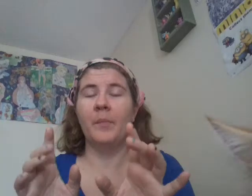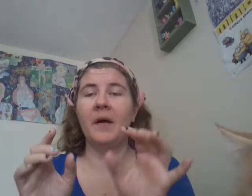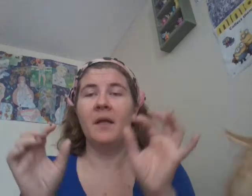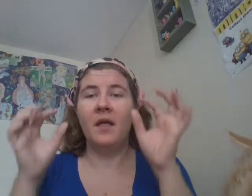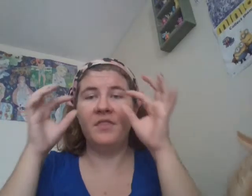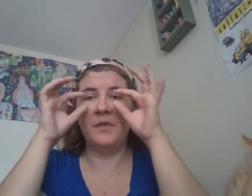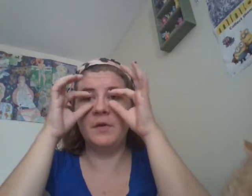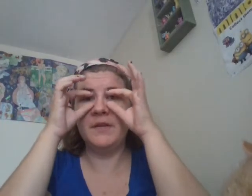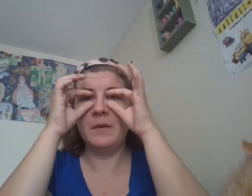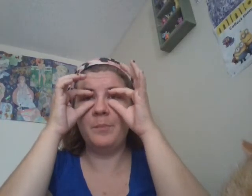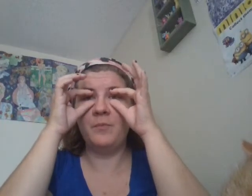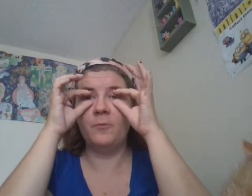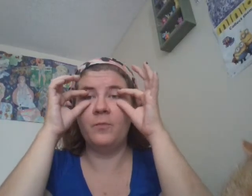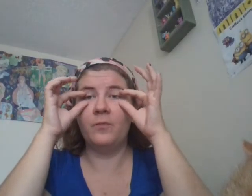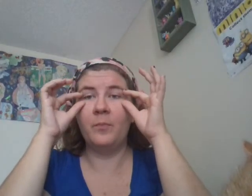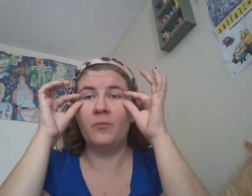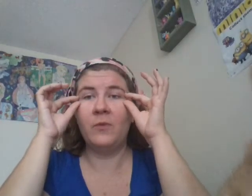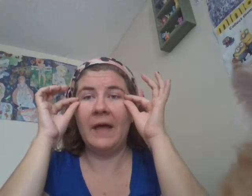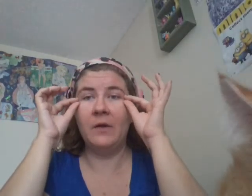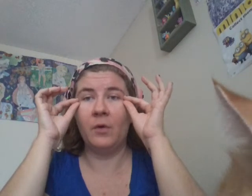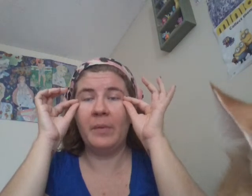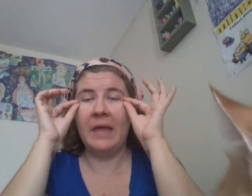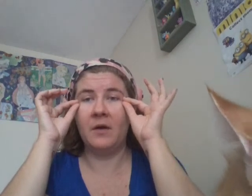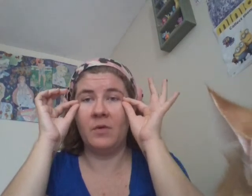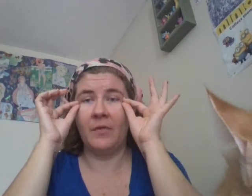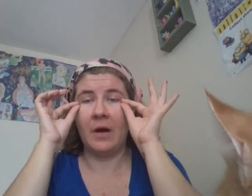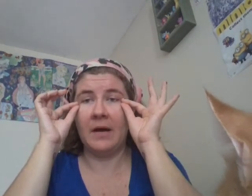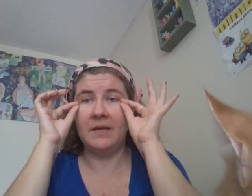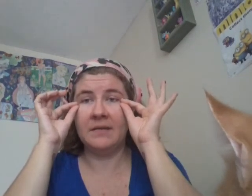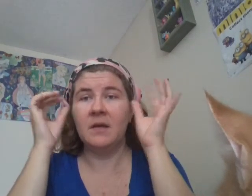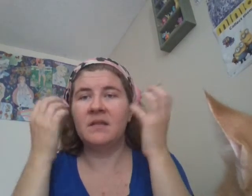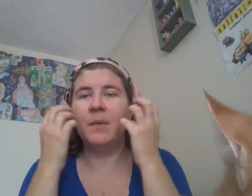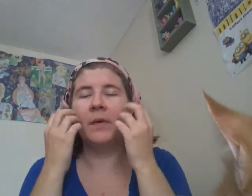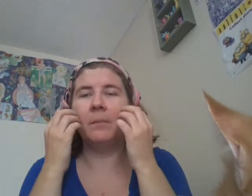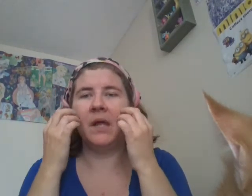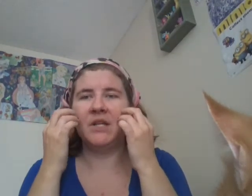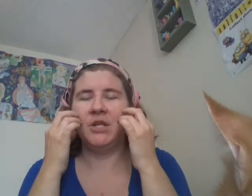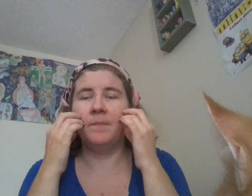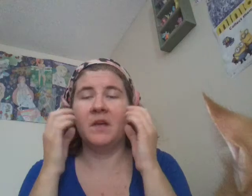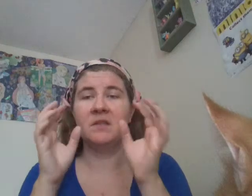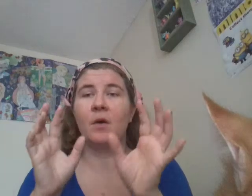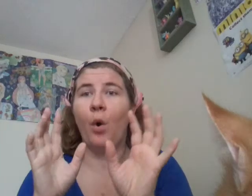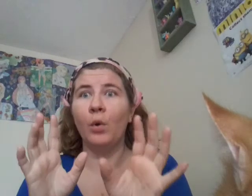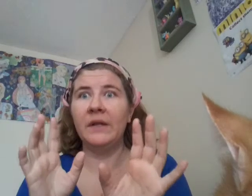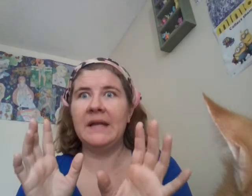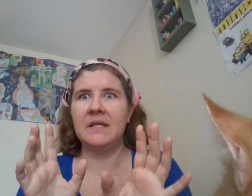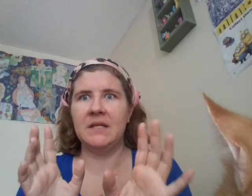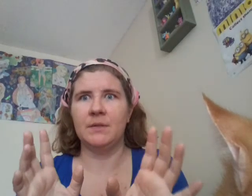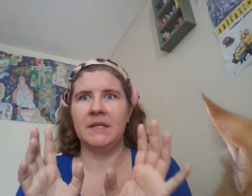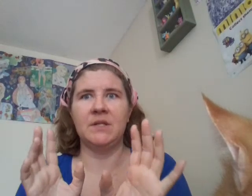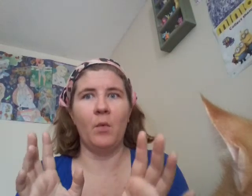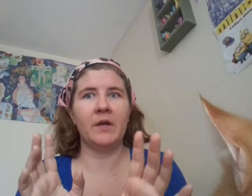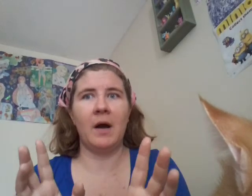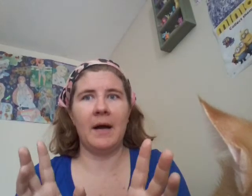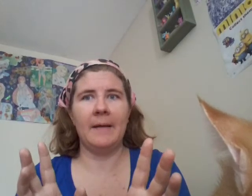But, they'll start to get red or pink around their eyes. Some people get blotchy. Because they're holding in the tears. They don't want to cry.